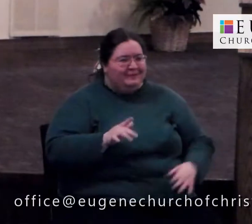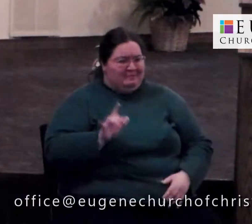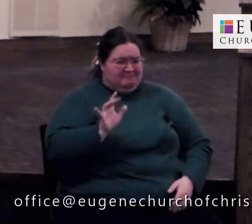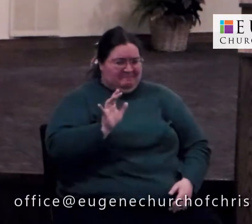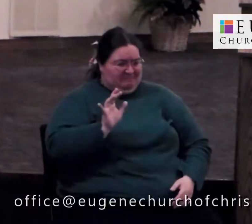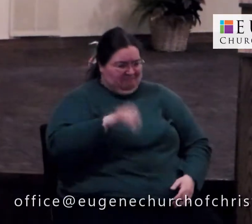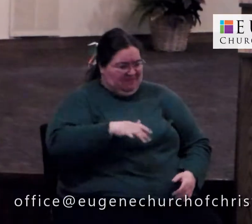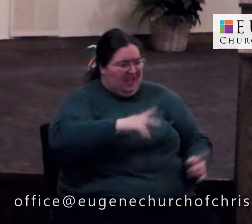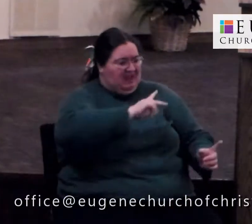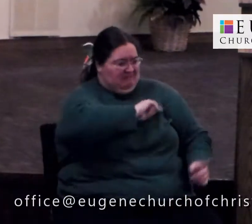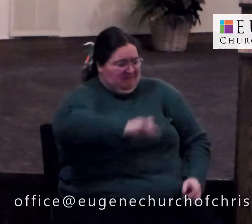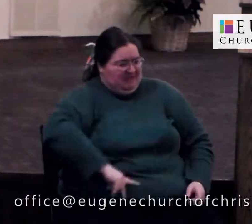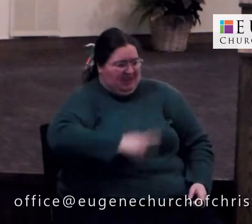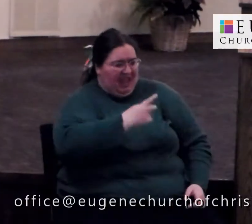that there's a new king in town?